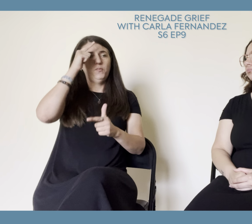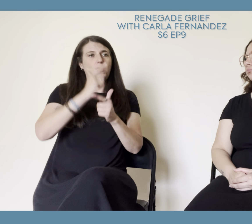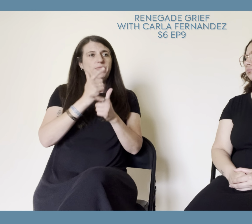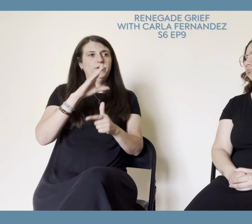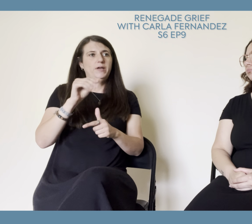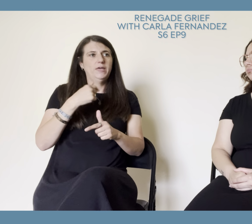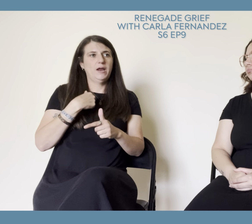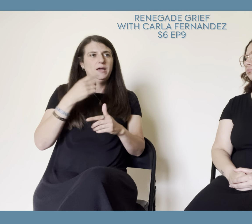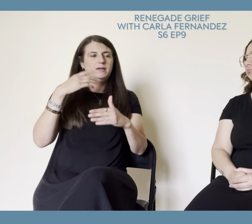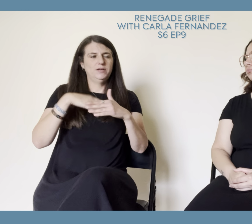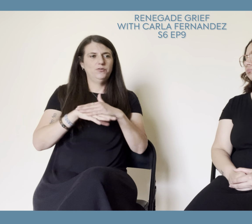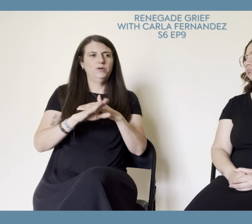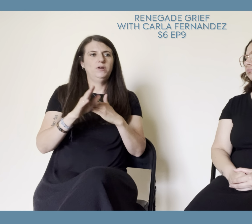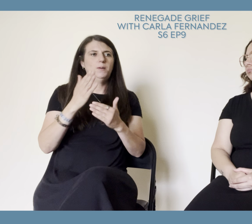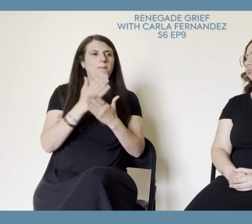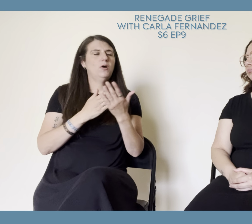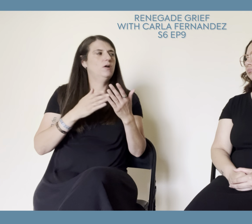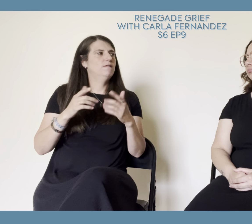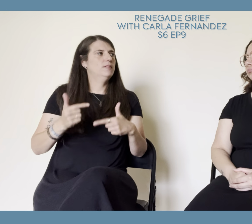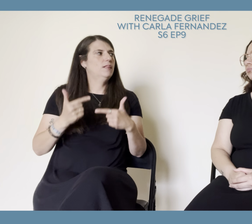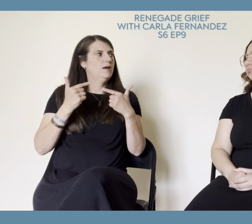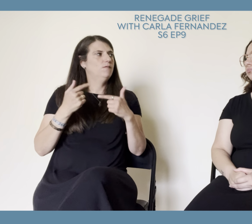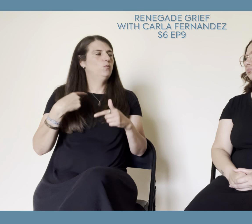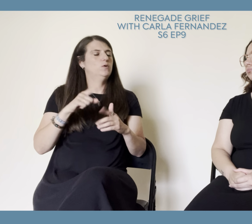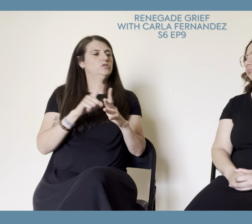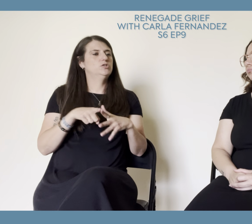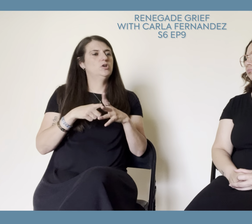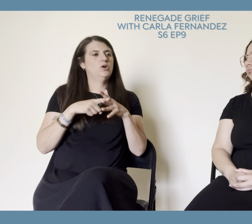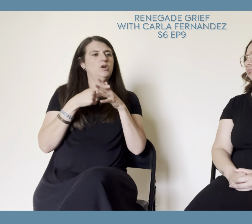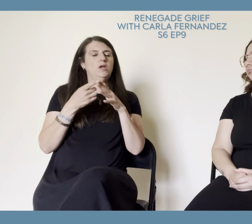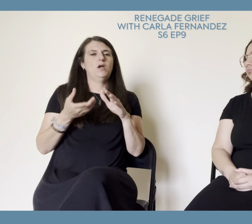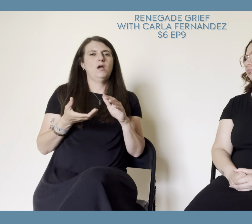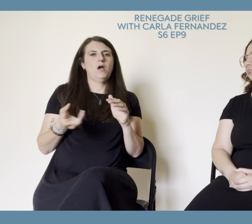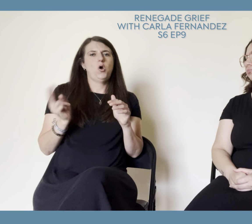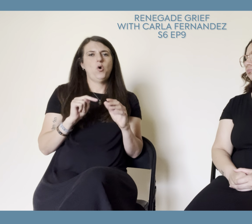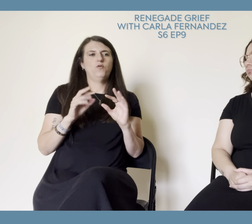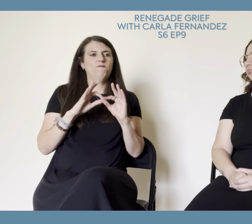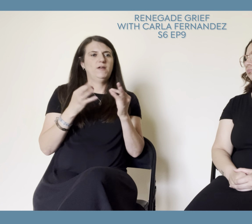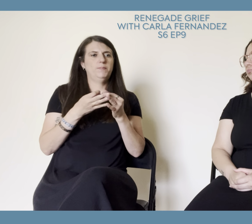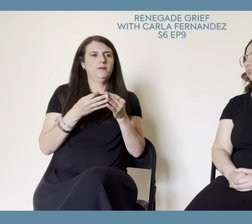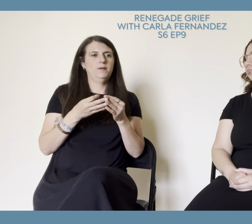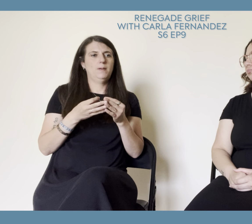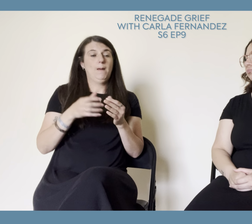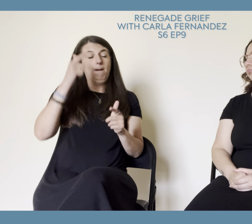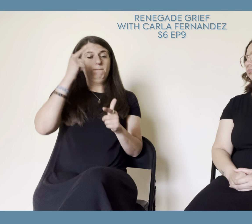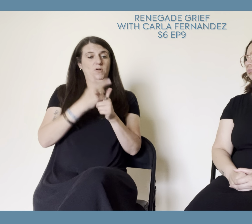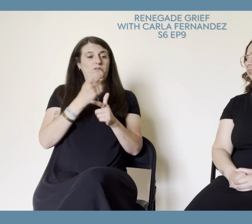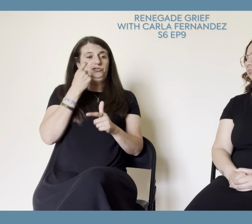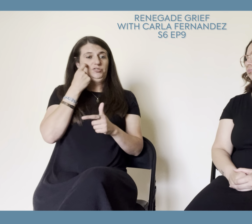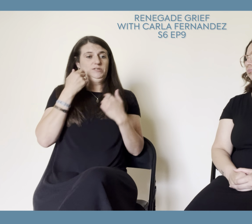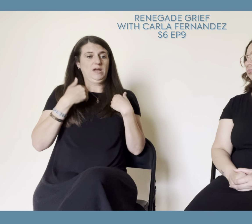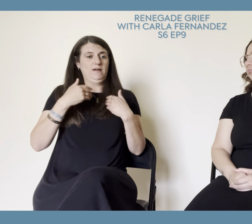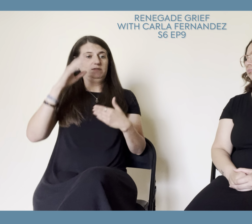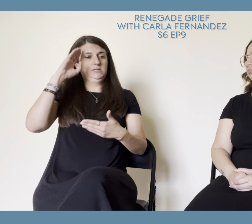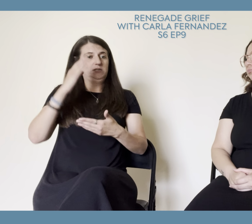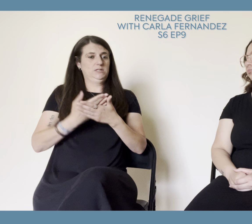this phase of life where we are starting our own families, and my brother just had a son a year ago who he named after my